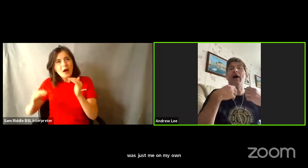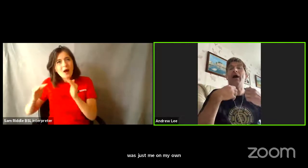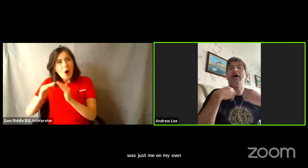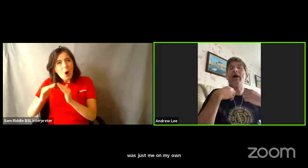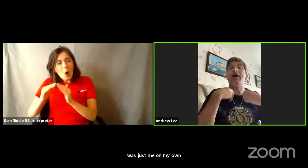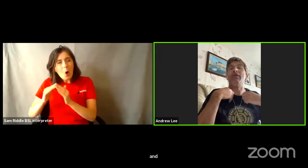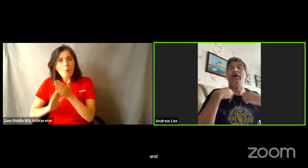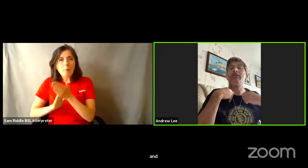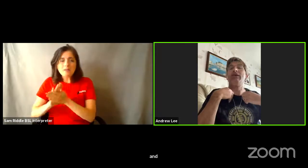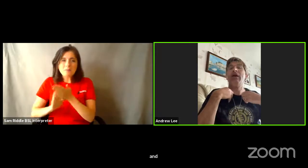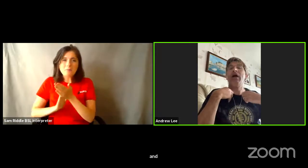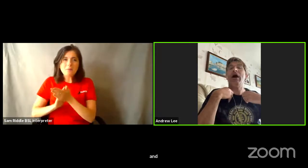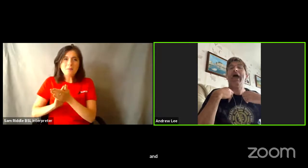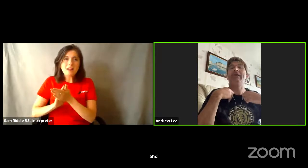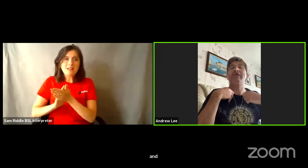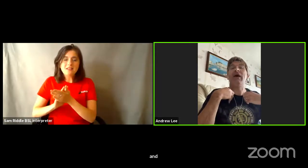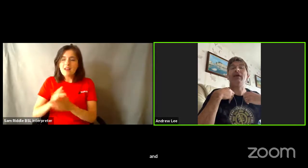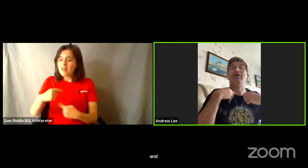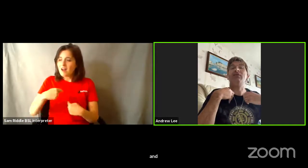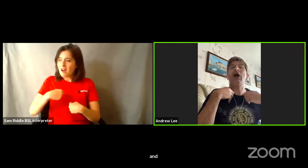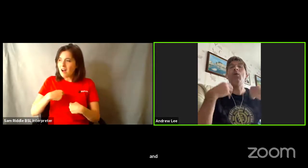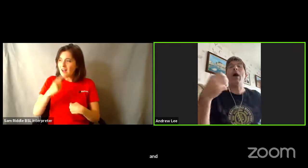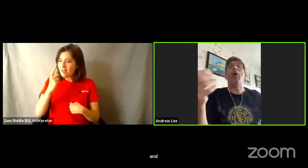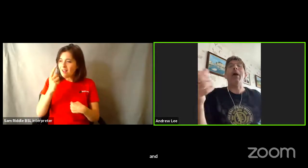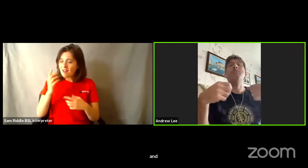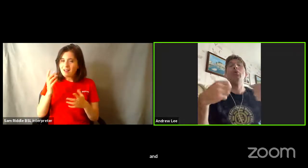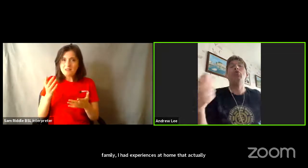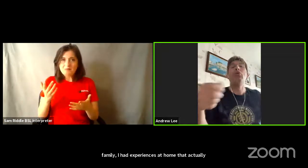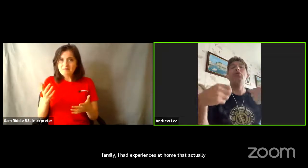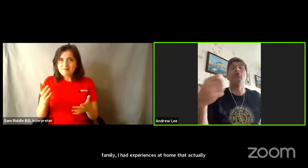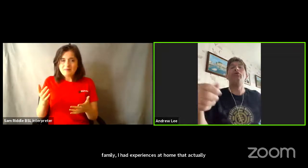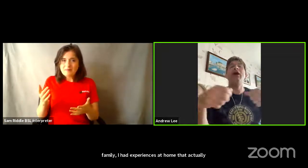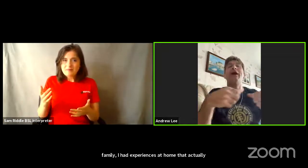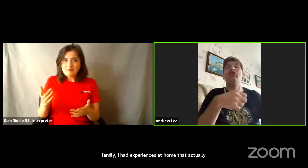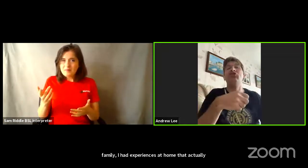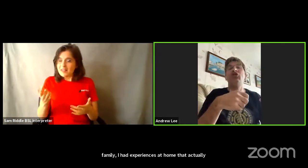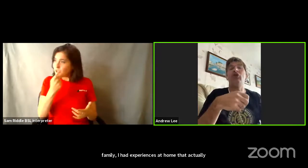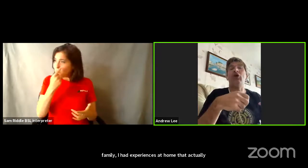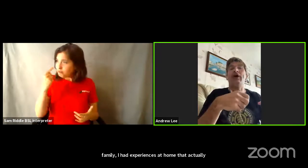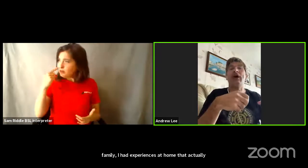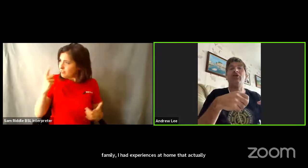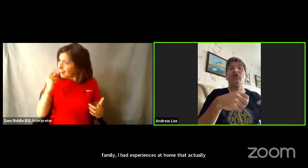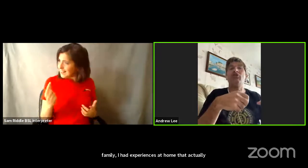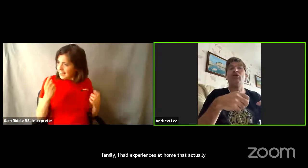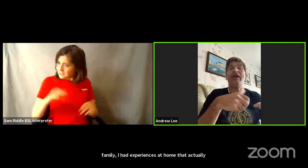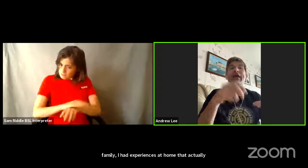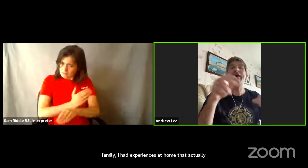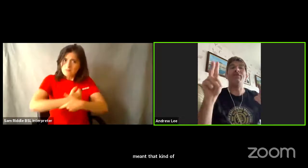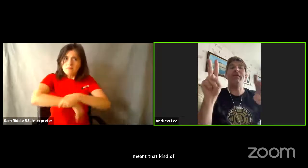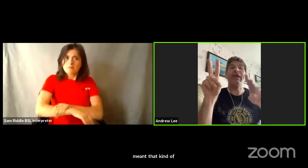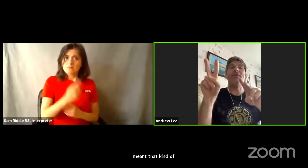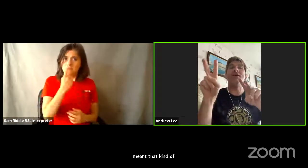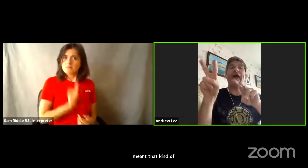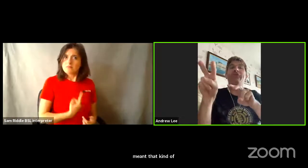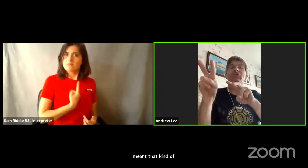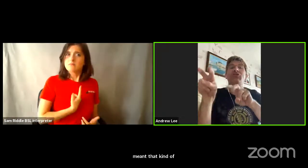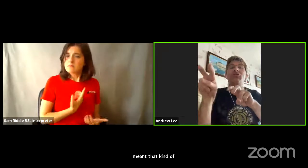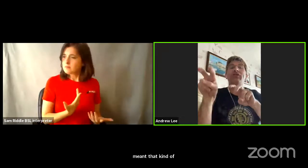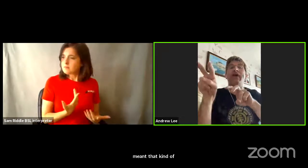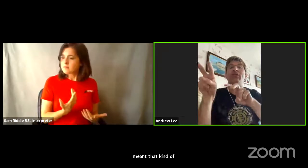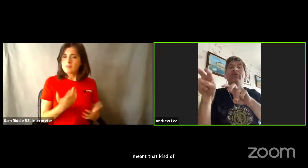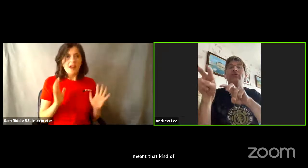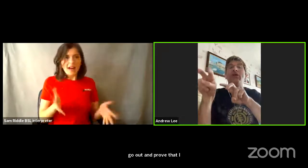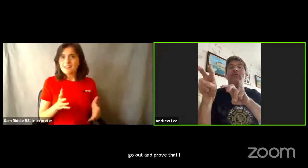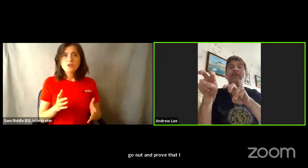meant that I had to kind of go out and prove that I could do it, even if I had to